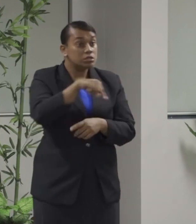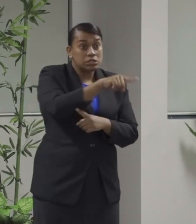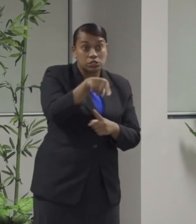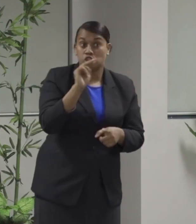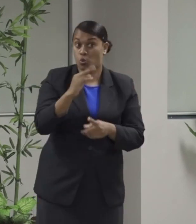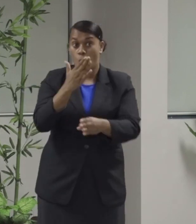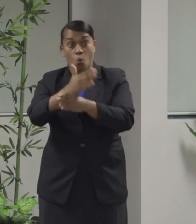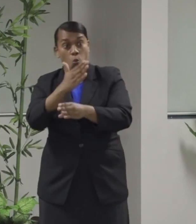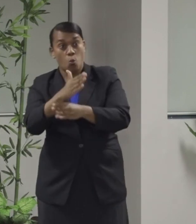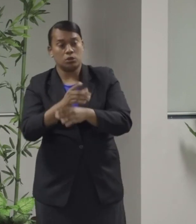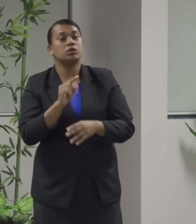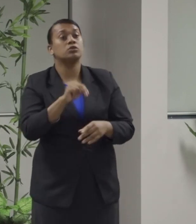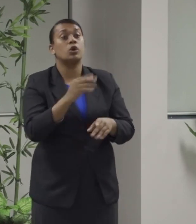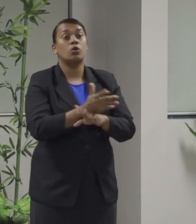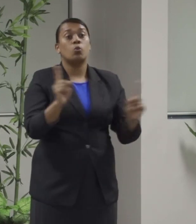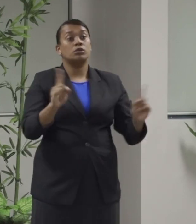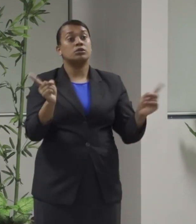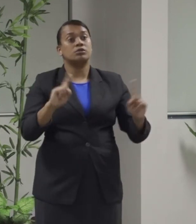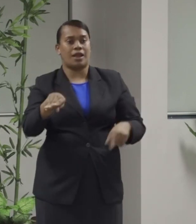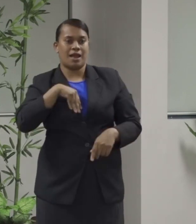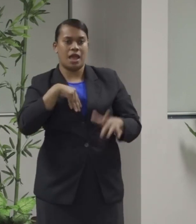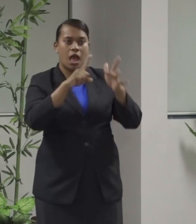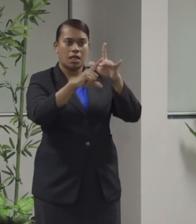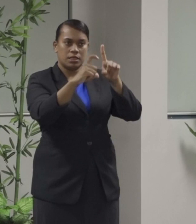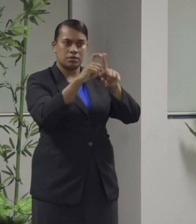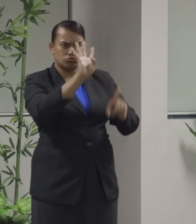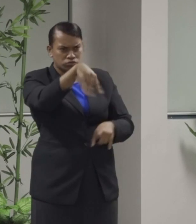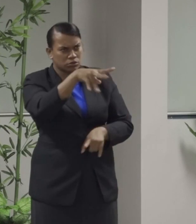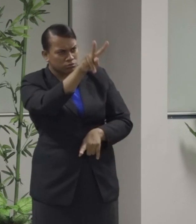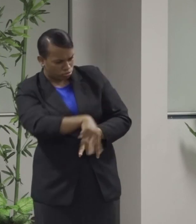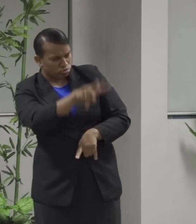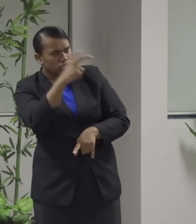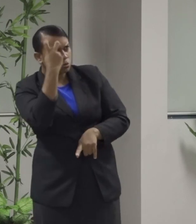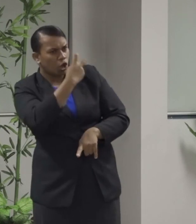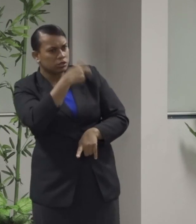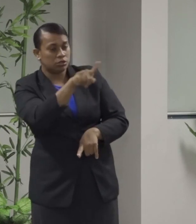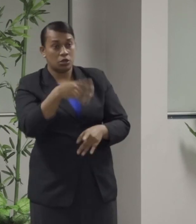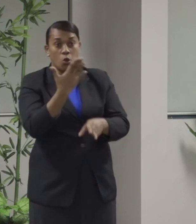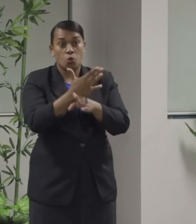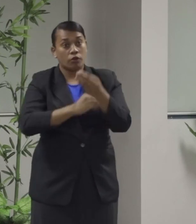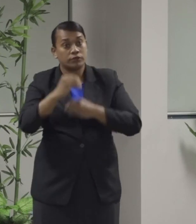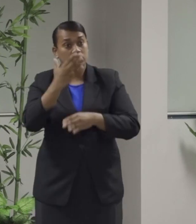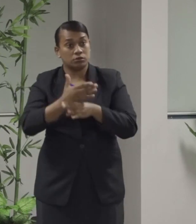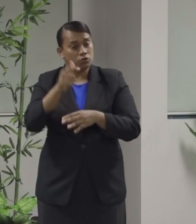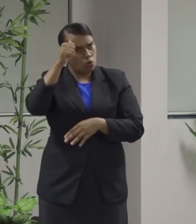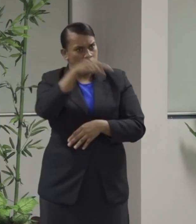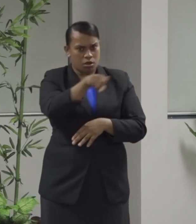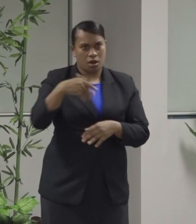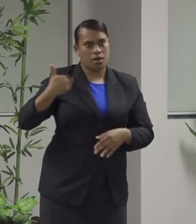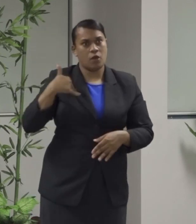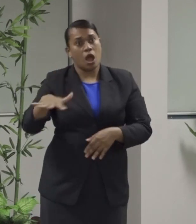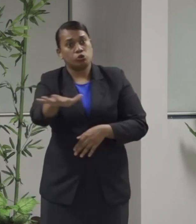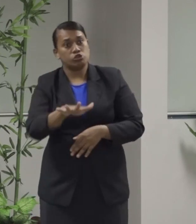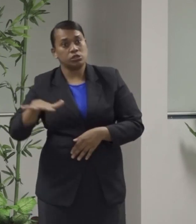the ID cards, and also it's incumbent on the police officers that are there on the ground that they should know the people in their area and